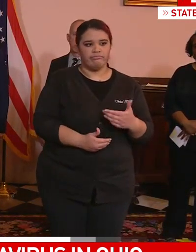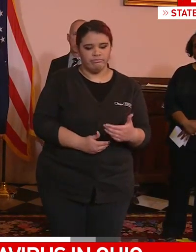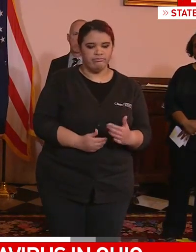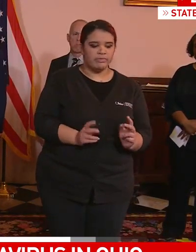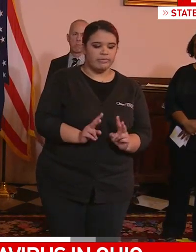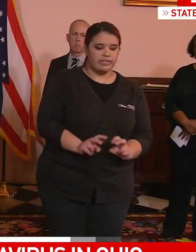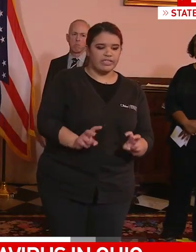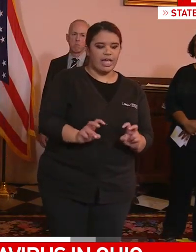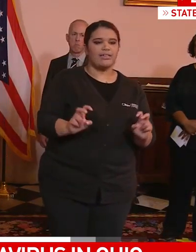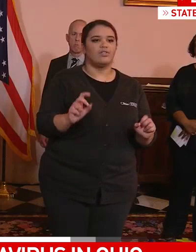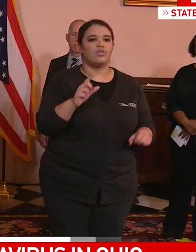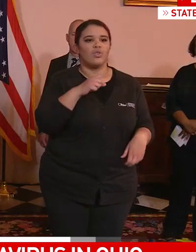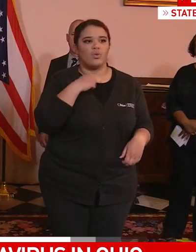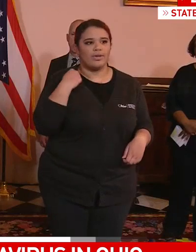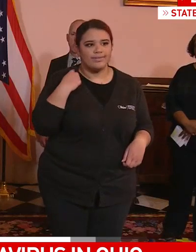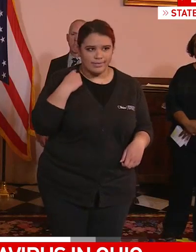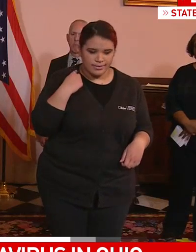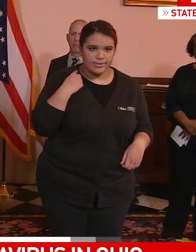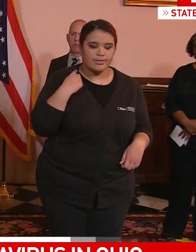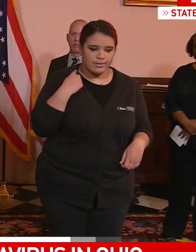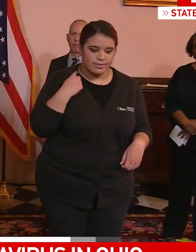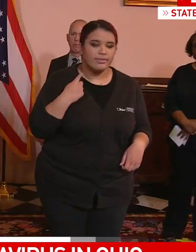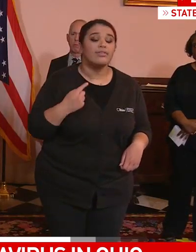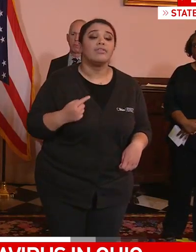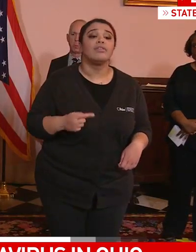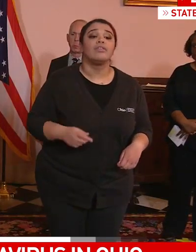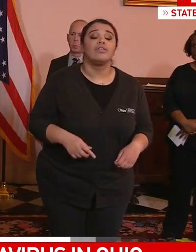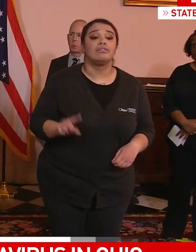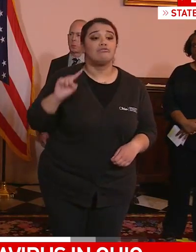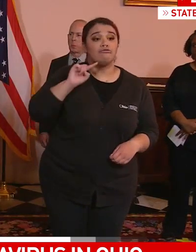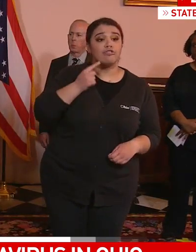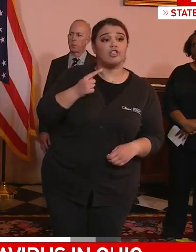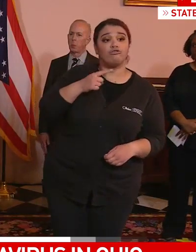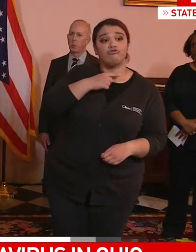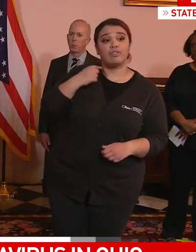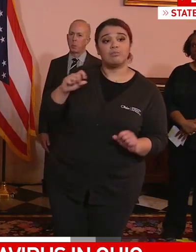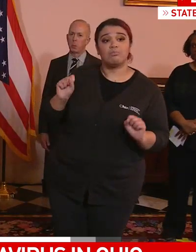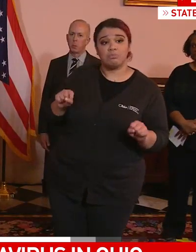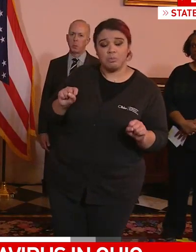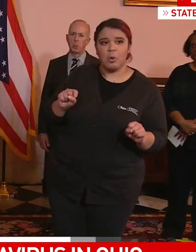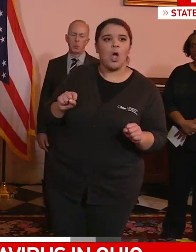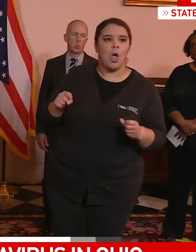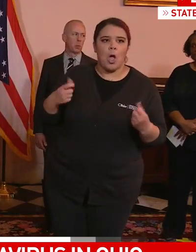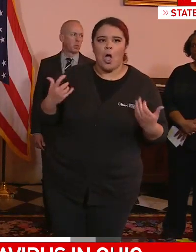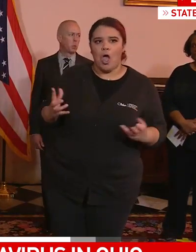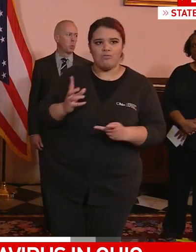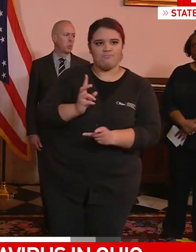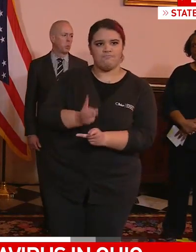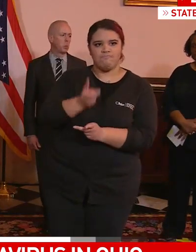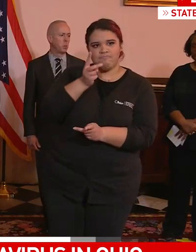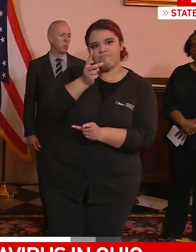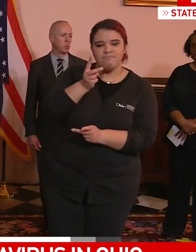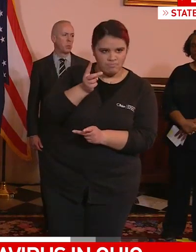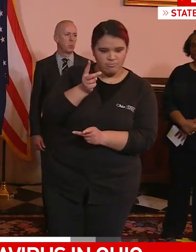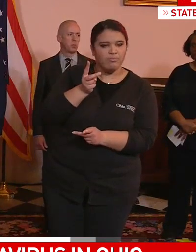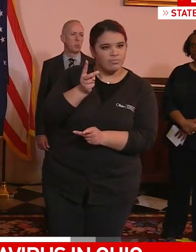is. We have dealt with the kind of the big things where you get the most